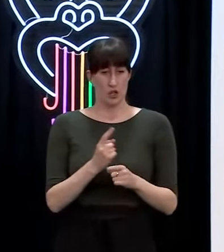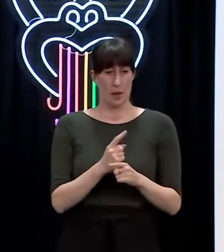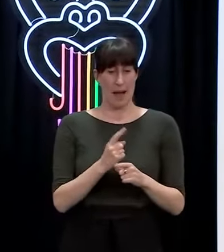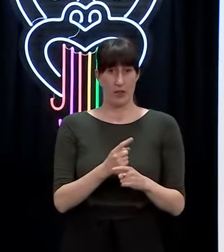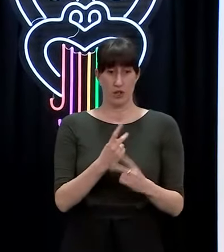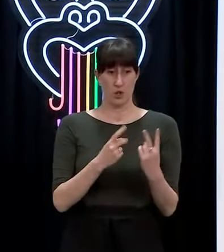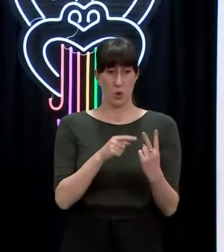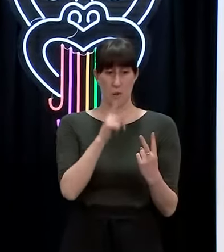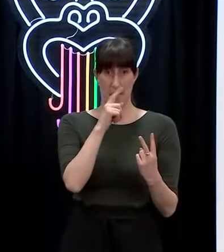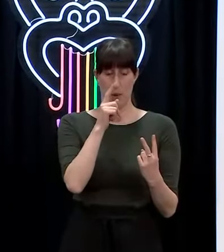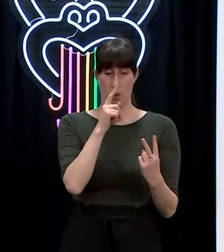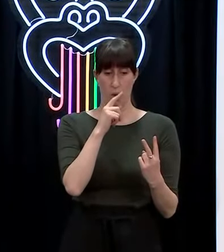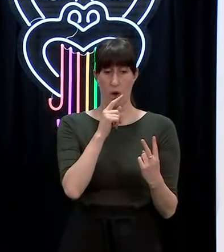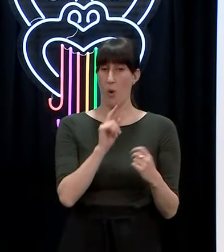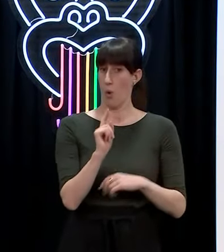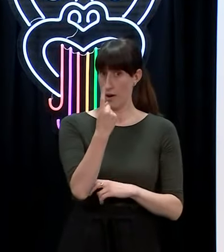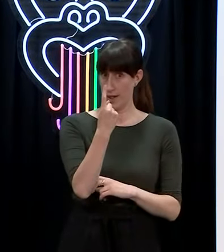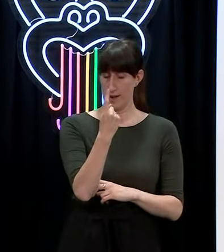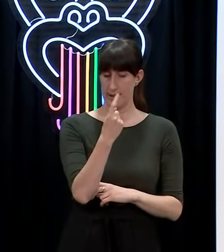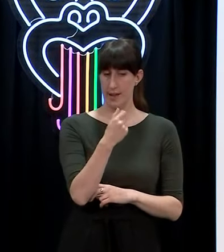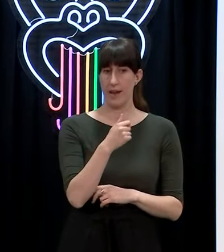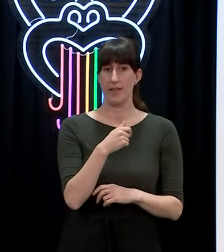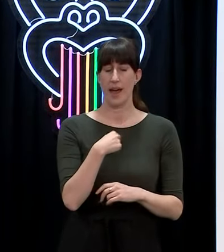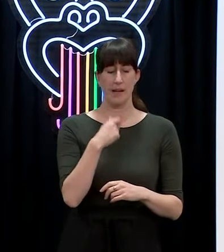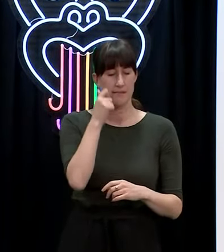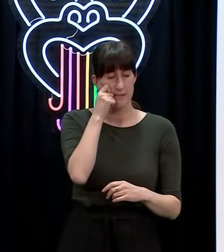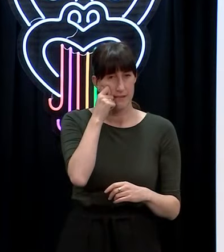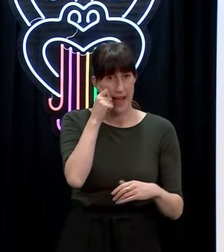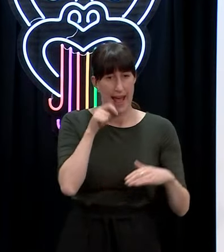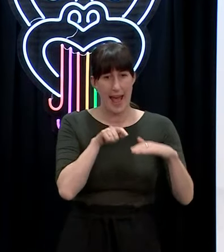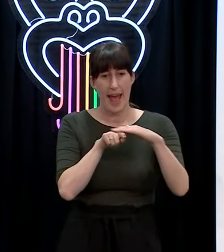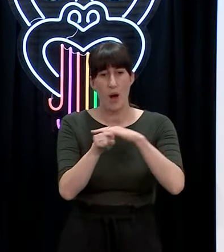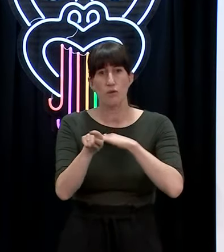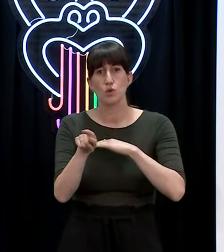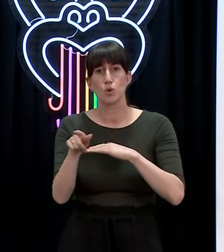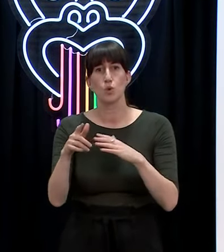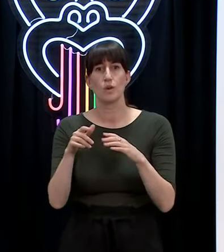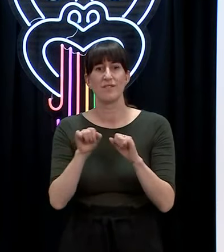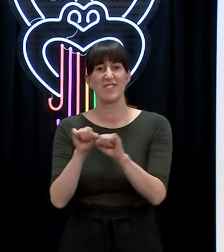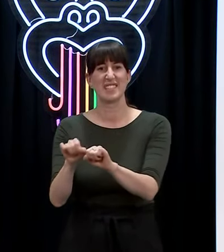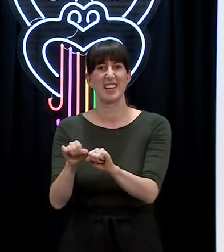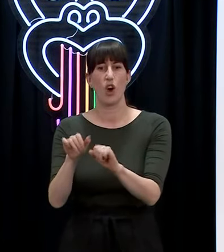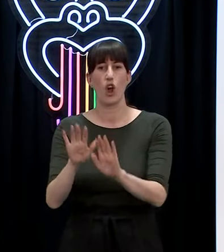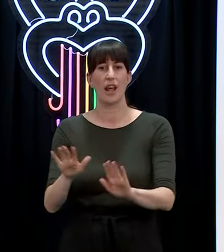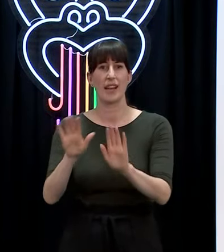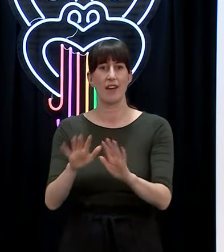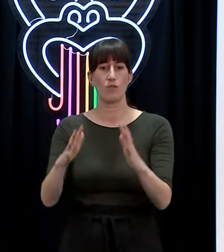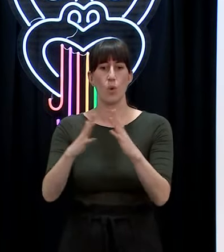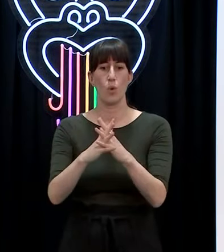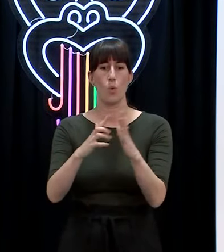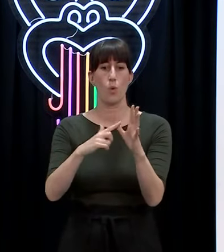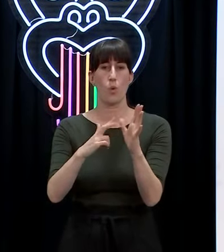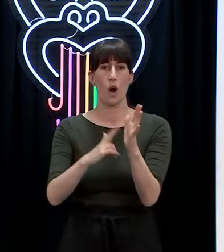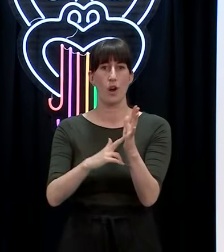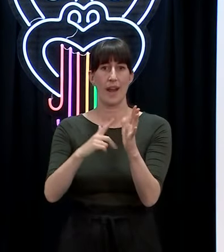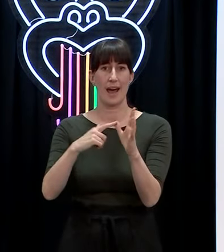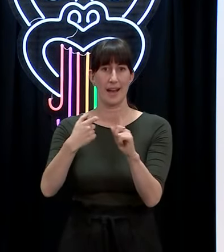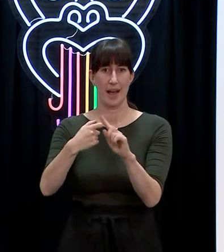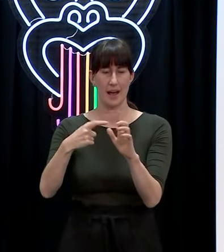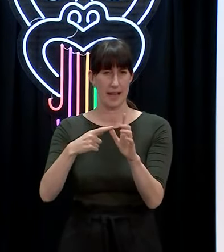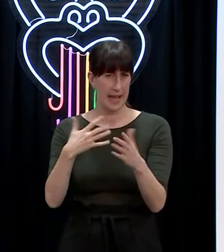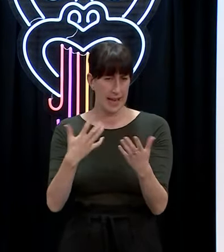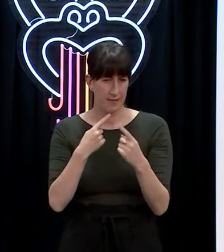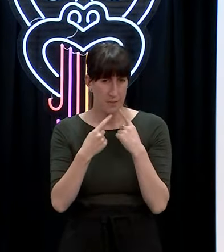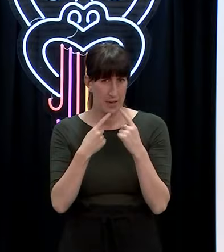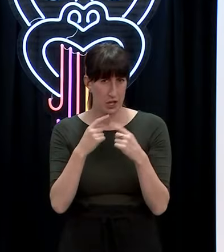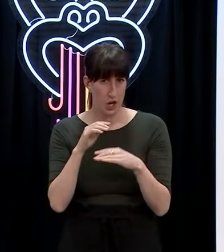Wanaka, firstly, do we have any information on what exemption they used to get across the border? And secondly, we understand that they took a commercial flight back up to Auckland. Is